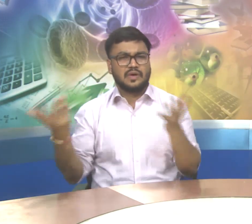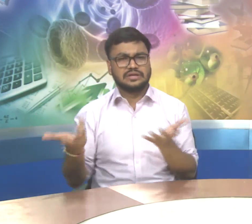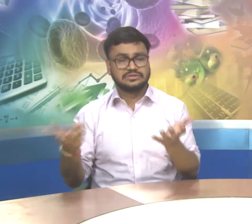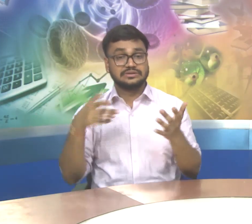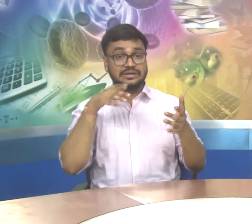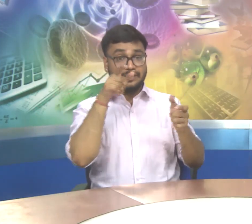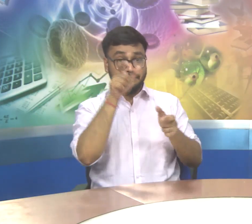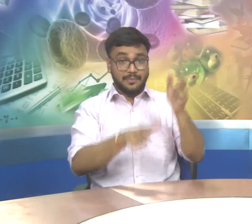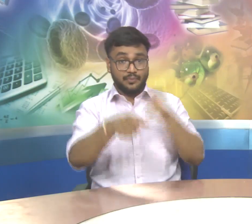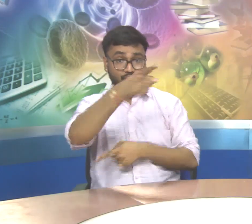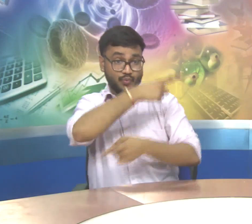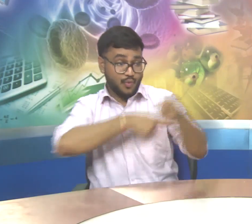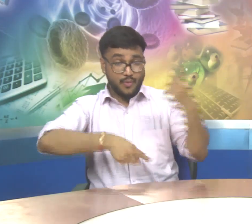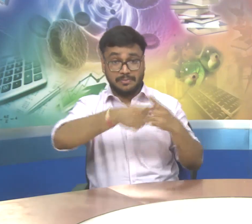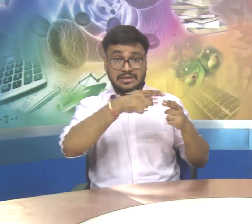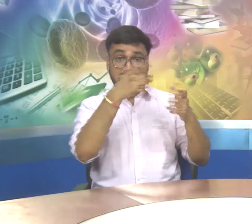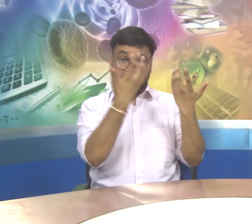More waste production.